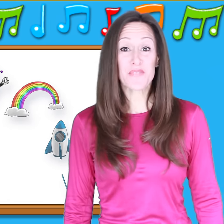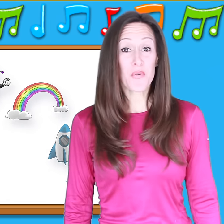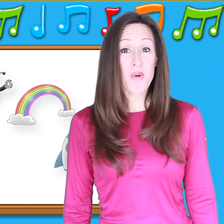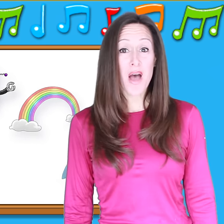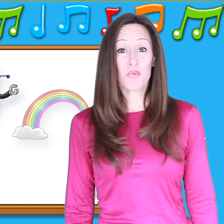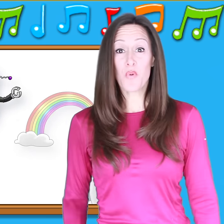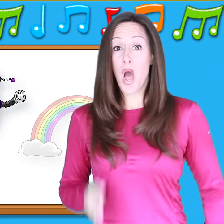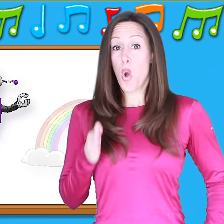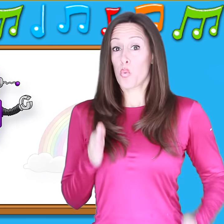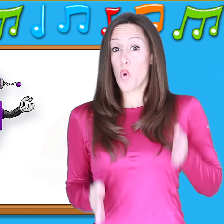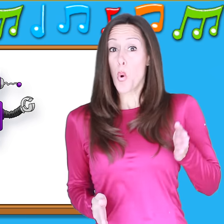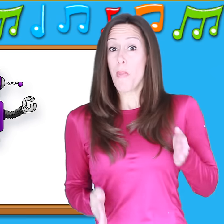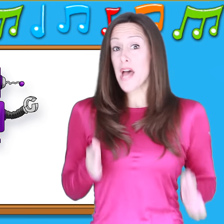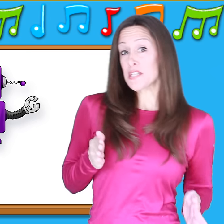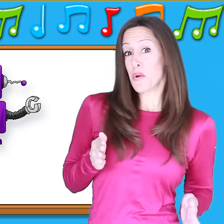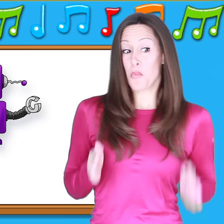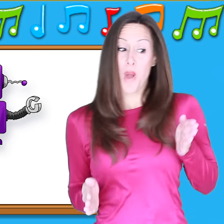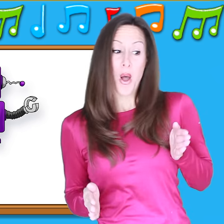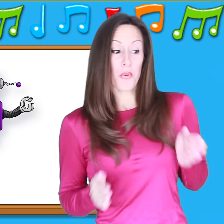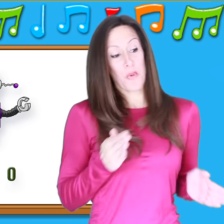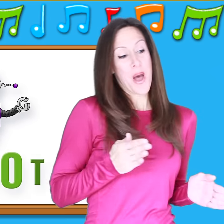for robot,